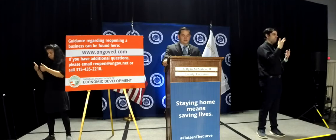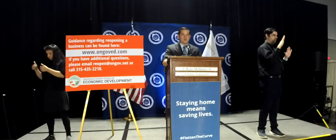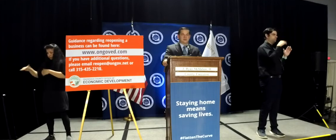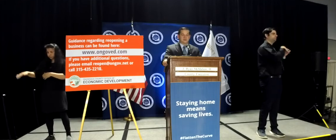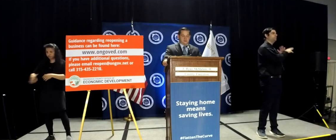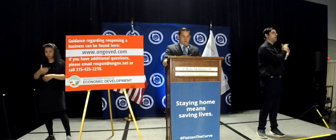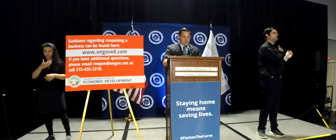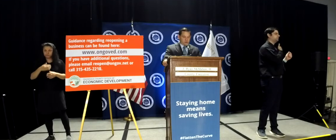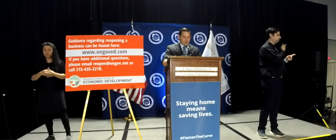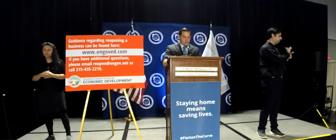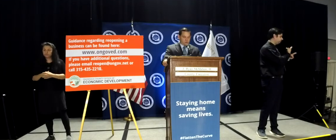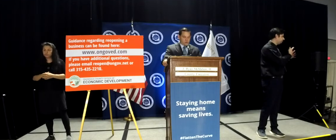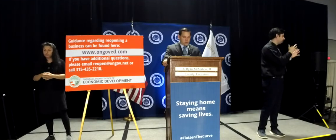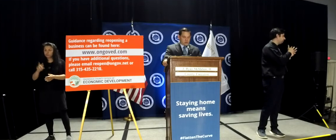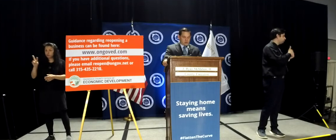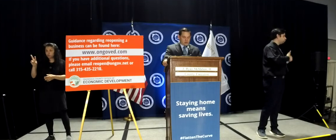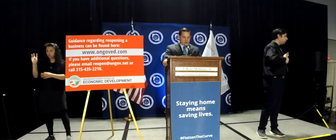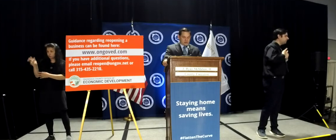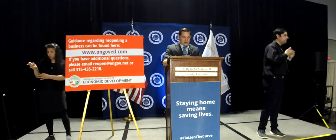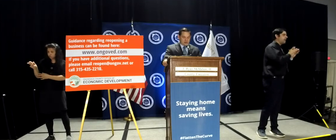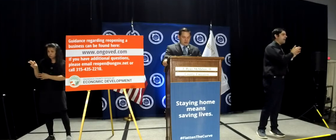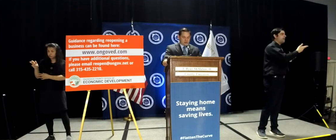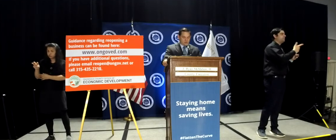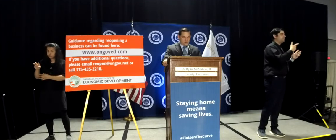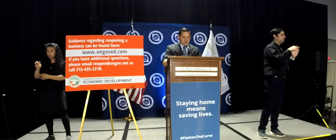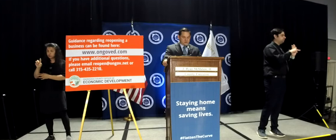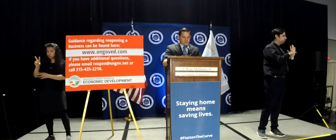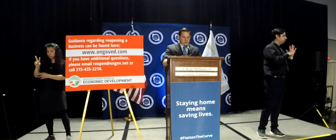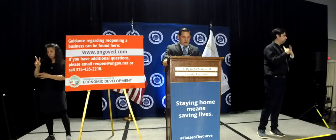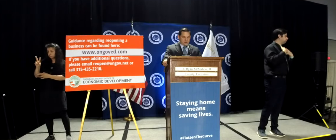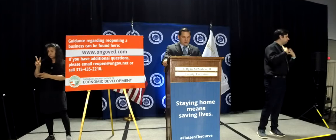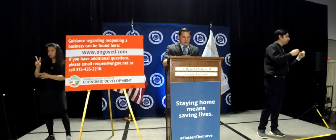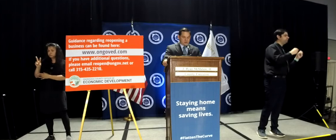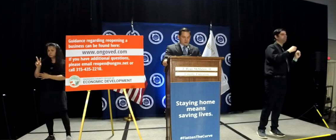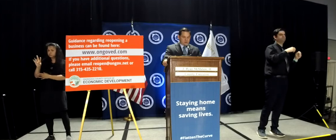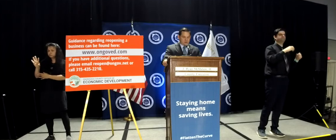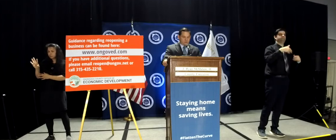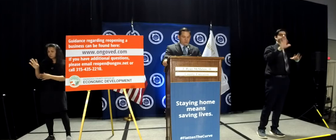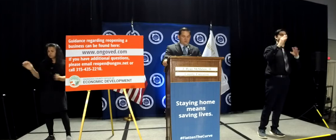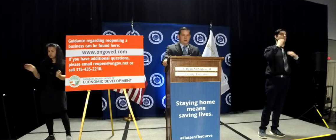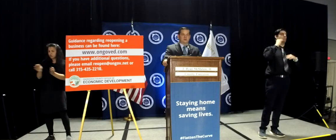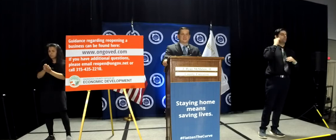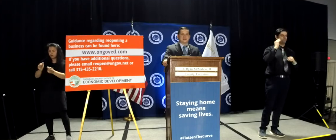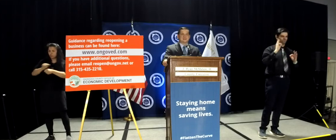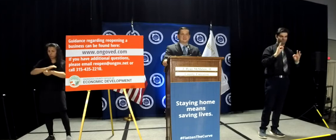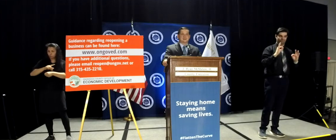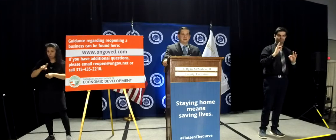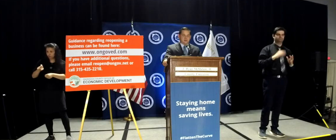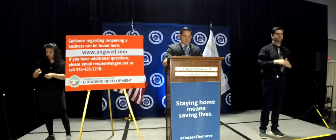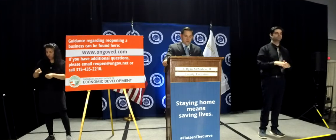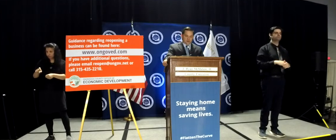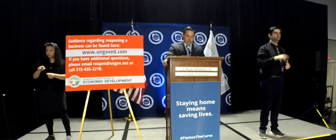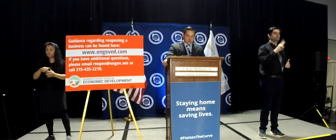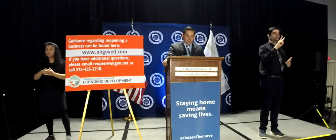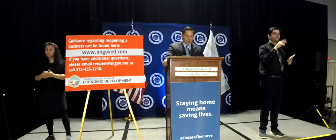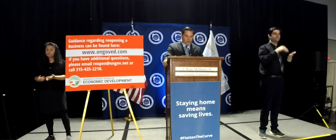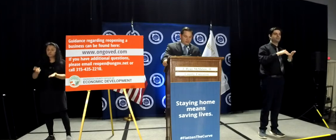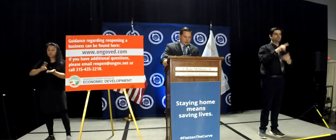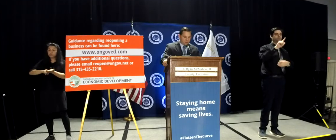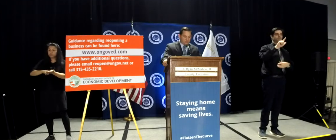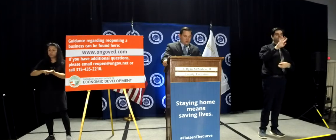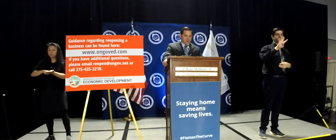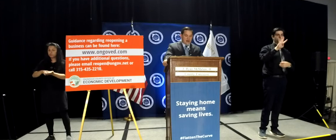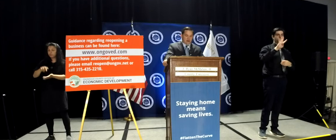2024 positive cases, up 32. Again, we received back 1,400 tests, infection rates